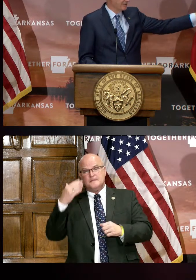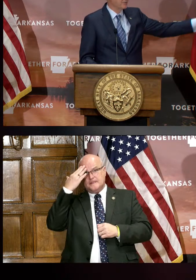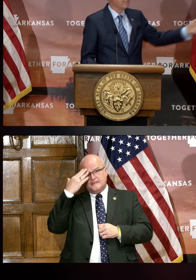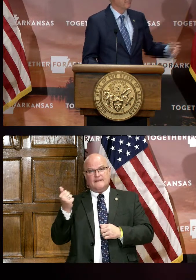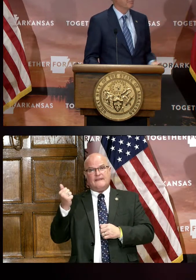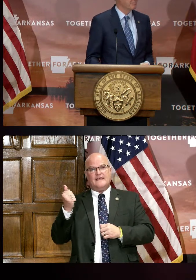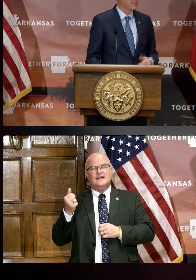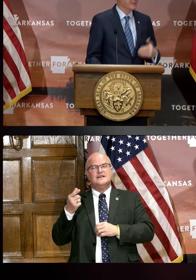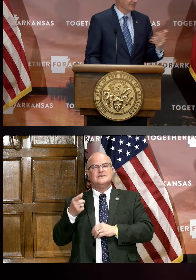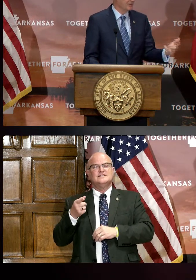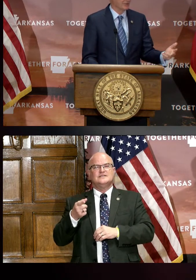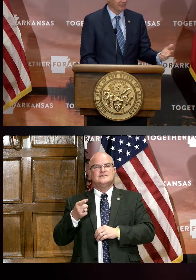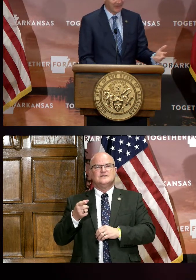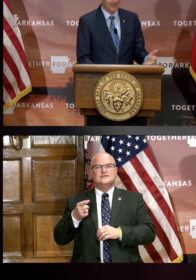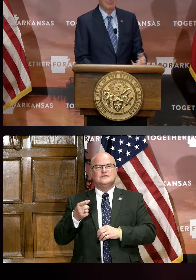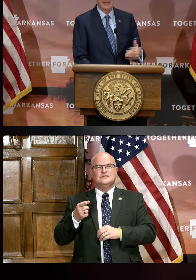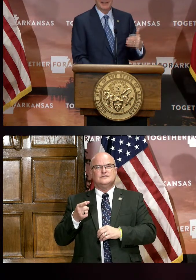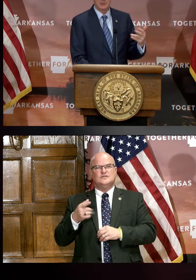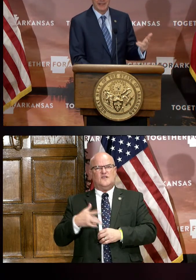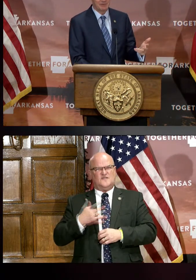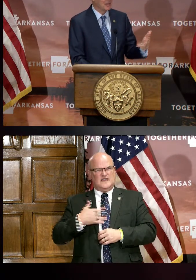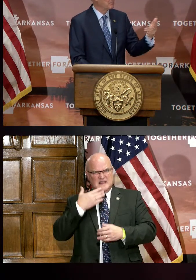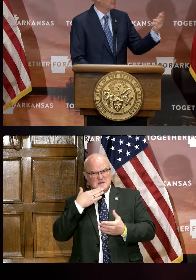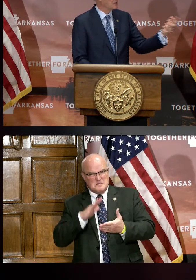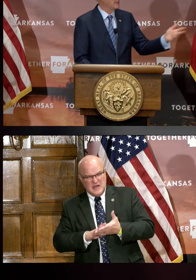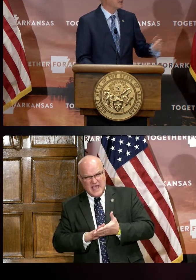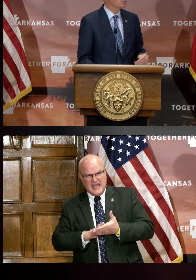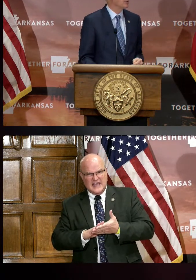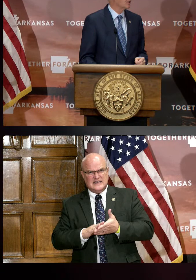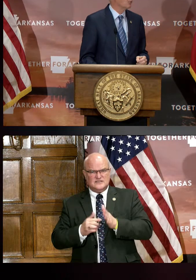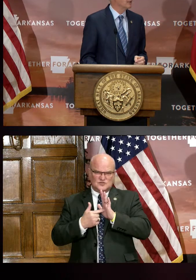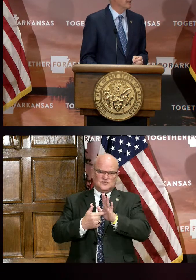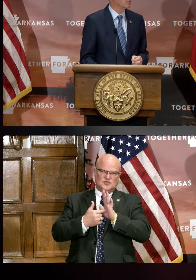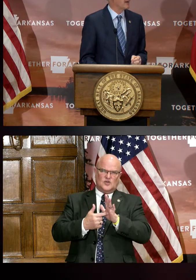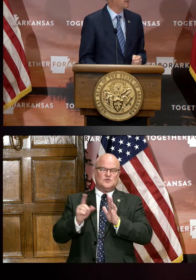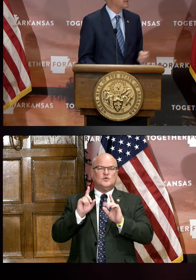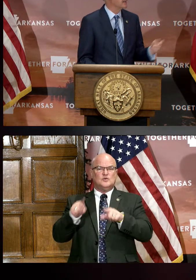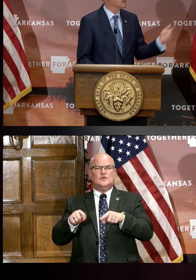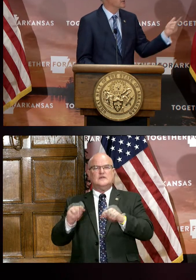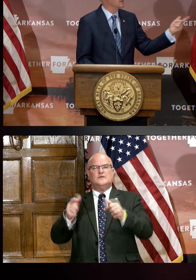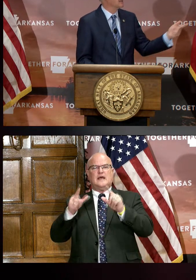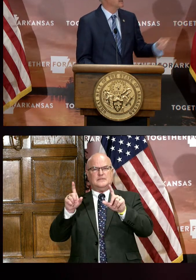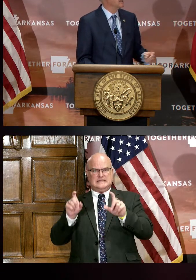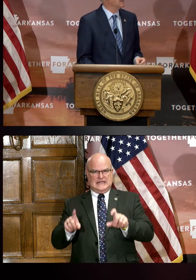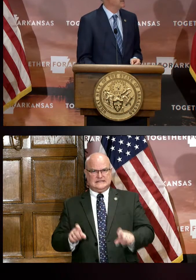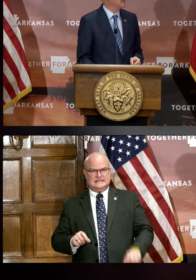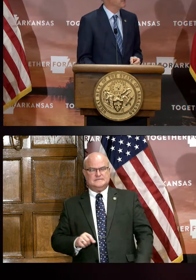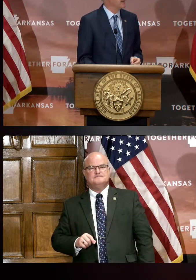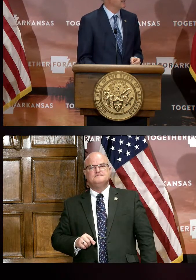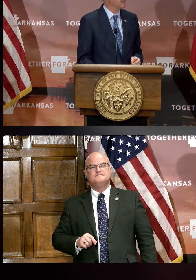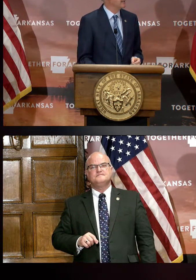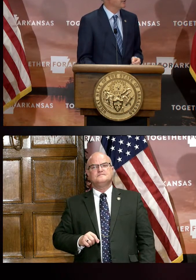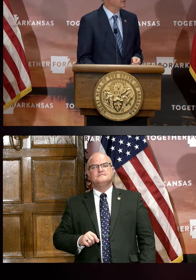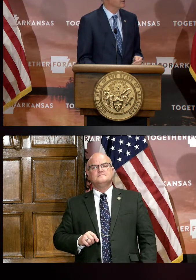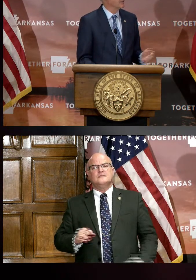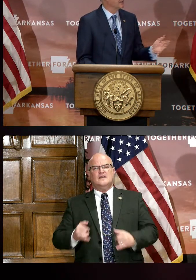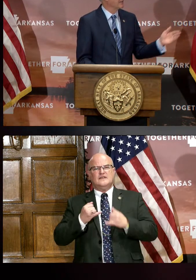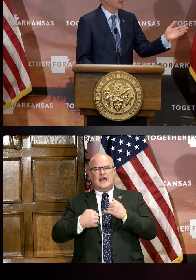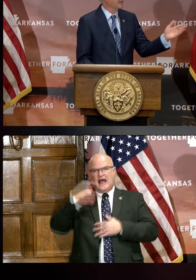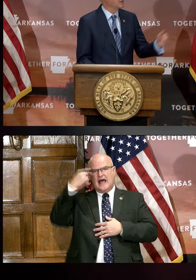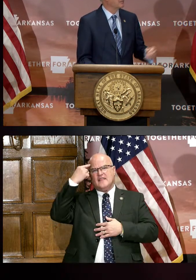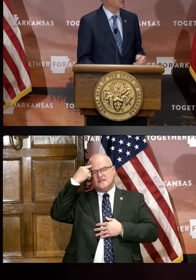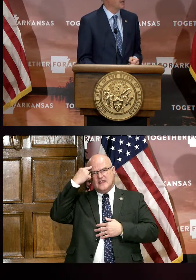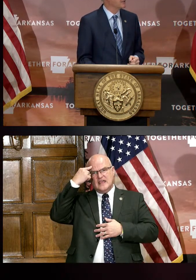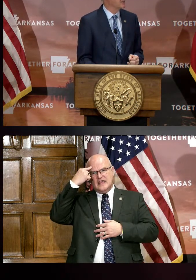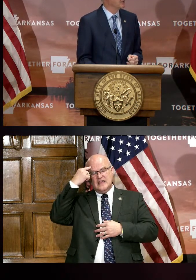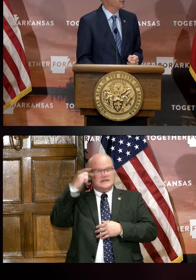because you're feeling bad, you have symptoms, and that's where you're going to get a rapid test. And then finally, I think you'll,